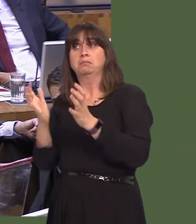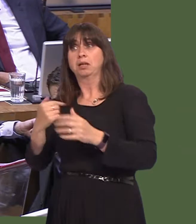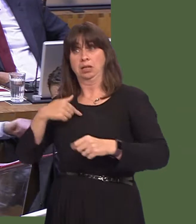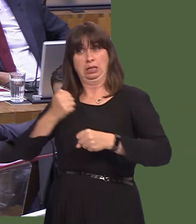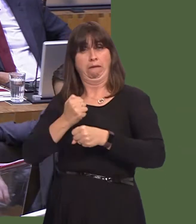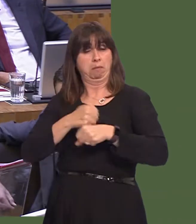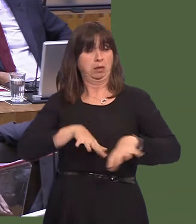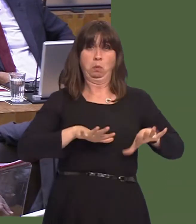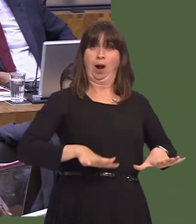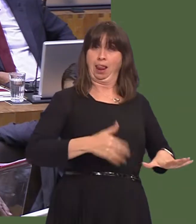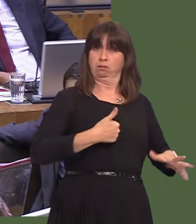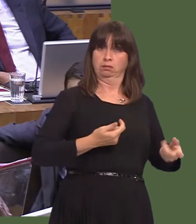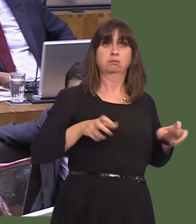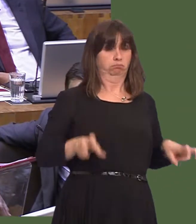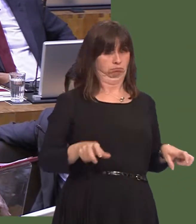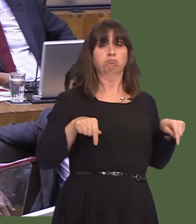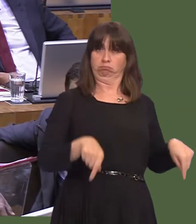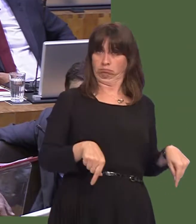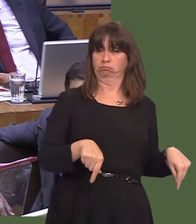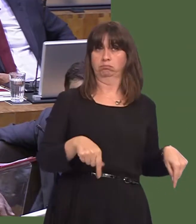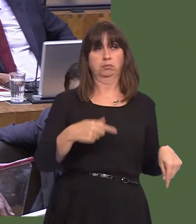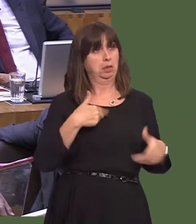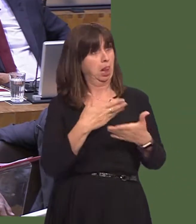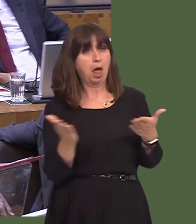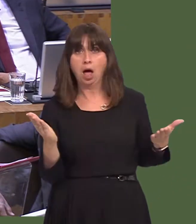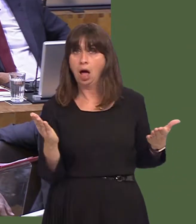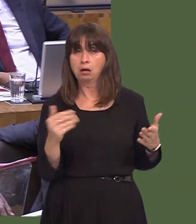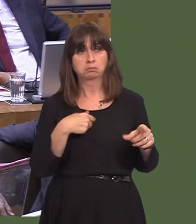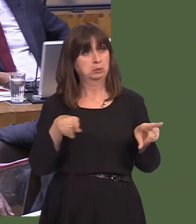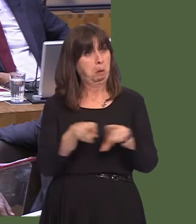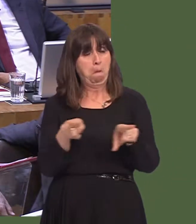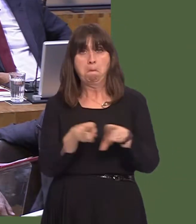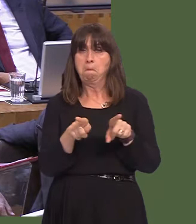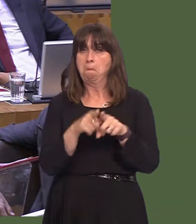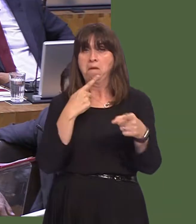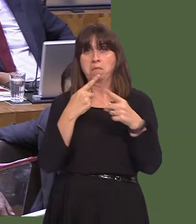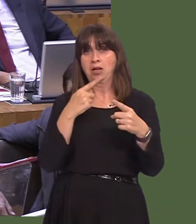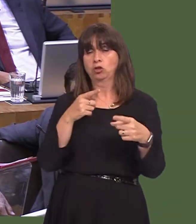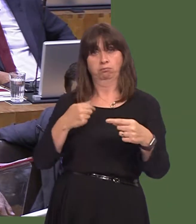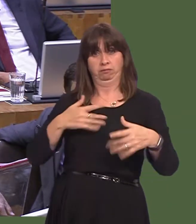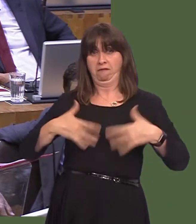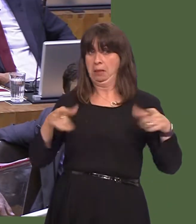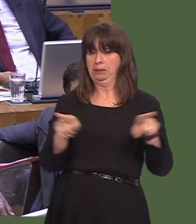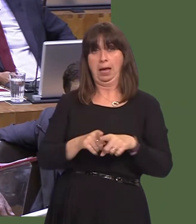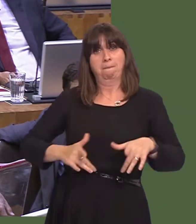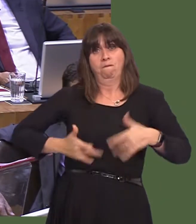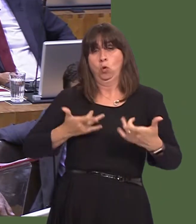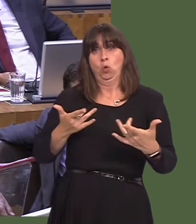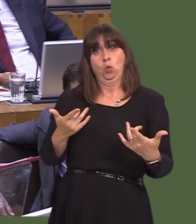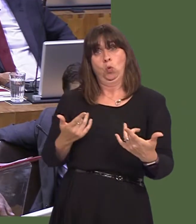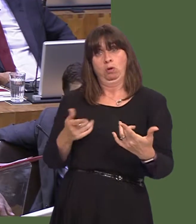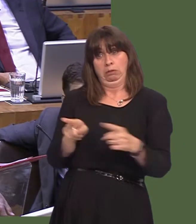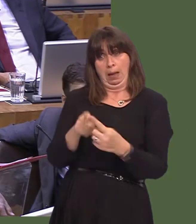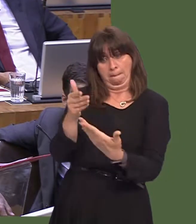government in Wales. Our position is clear. The position has not changed when we authored the white paper, and we make it absolutely